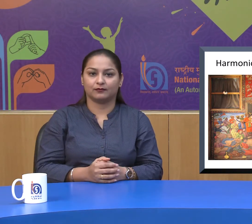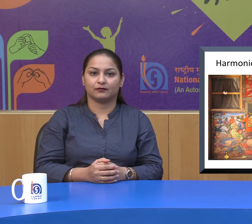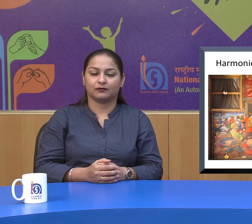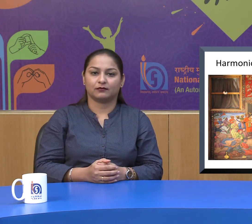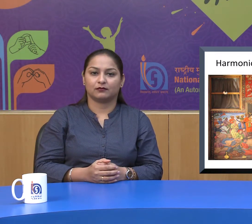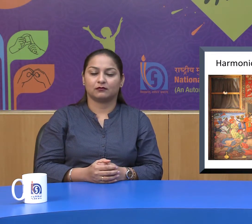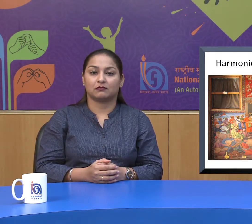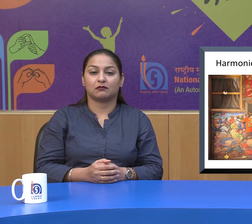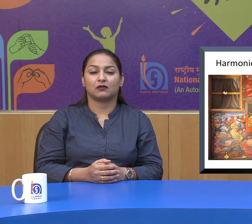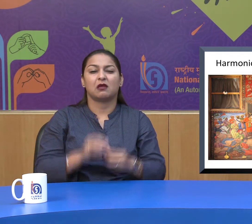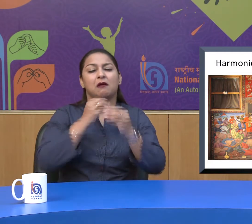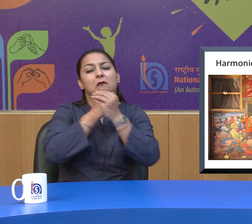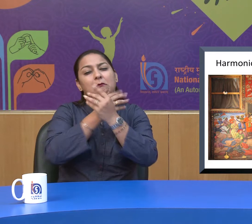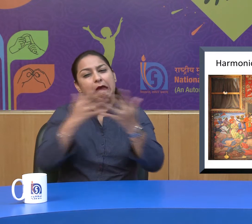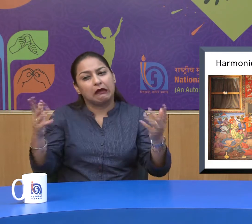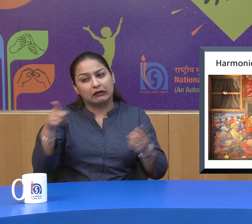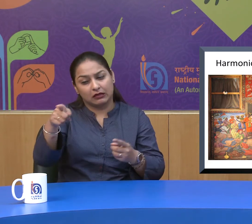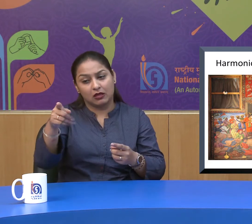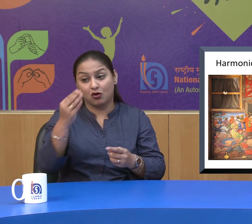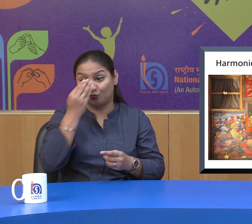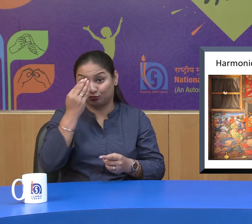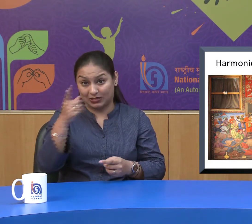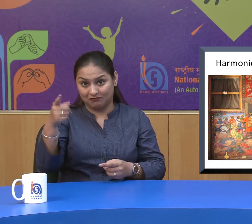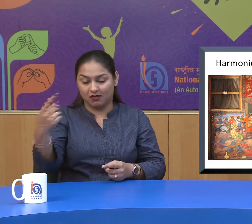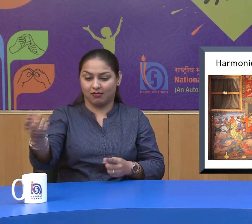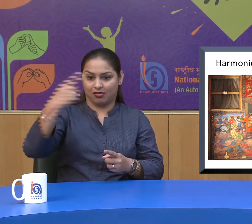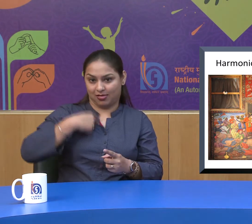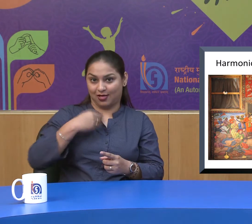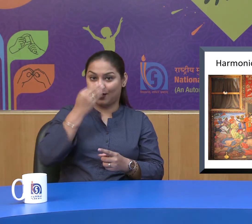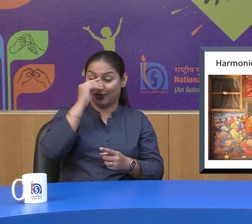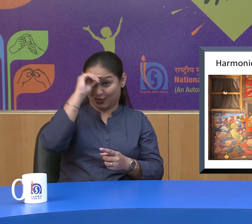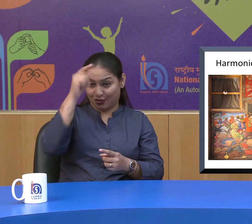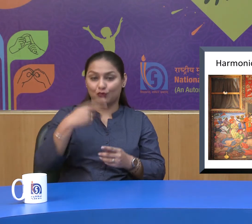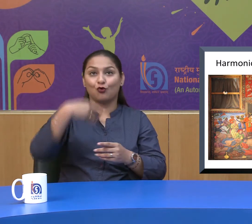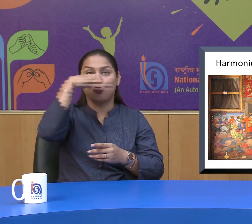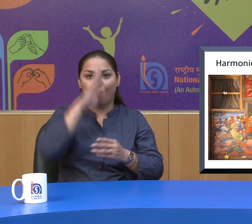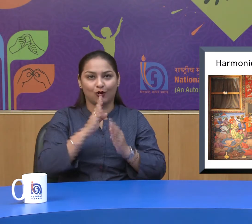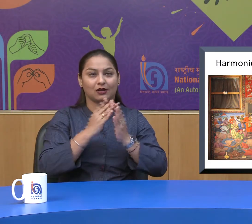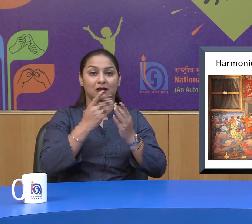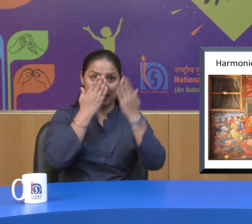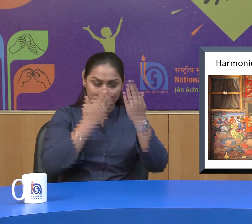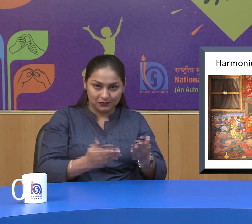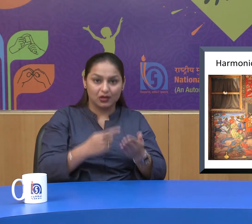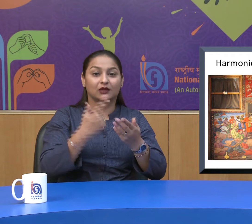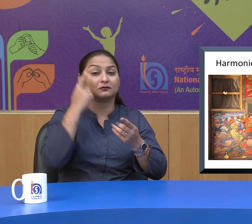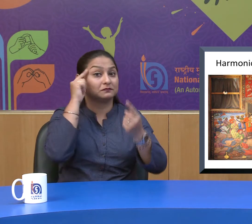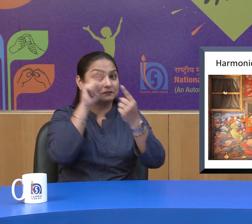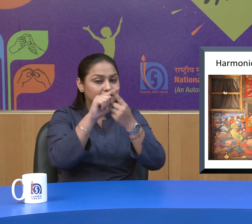while many Muslims showed an equal respect for Hindu gods and saints.